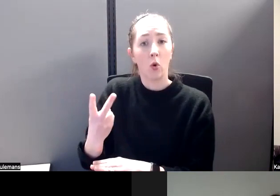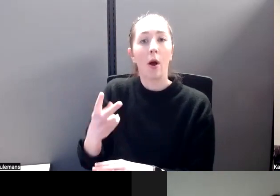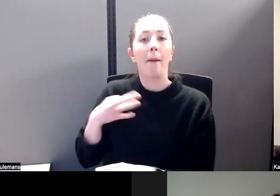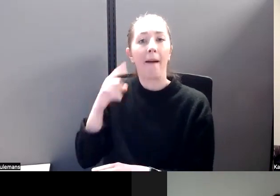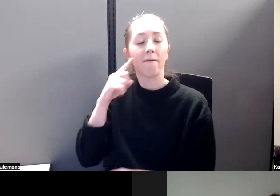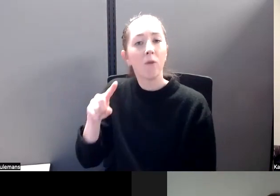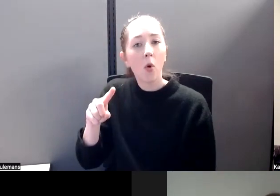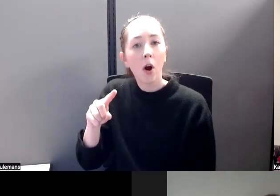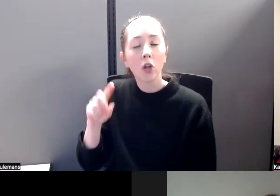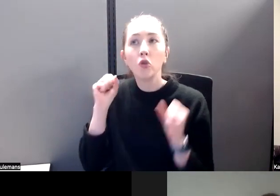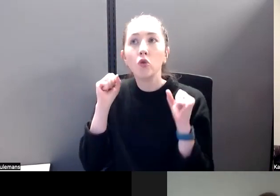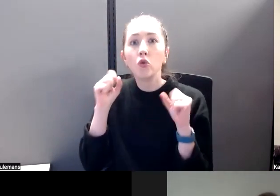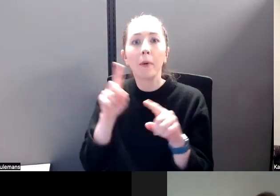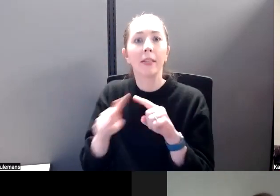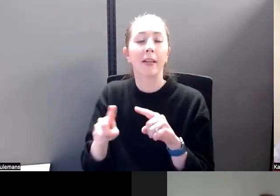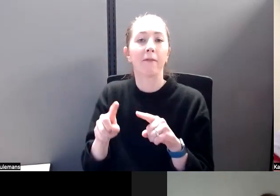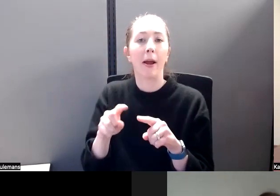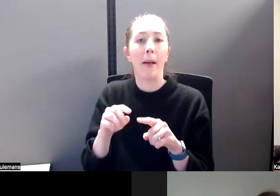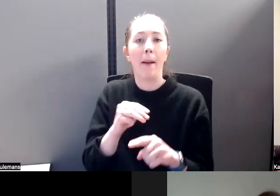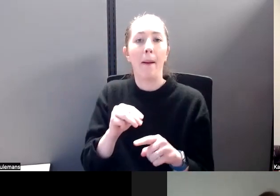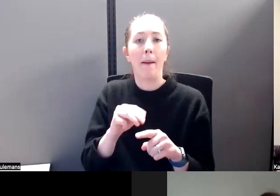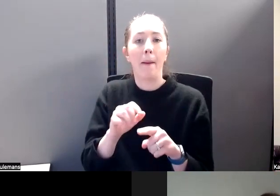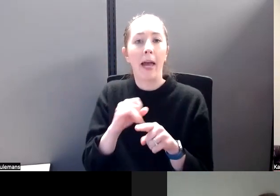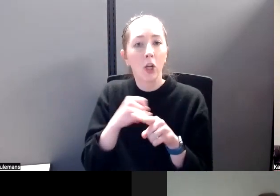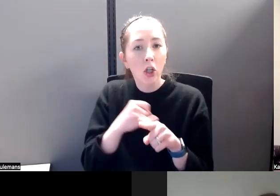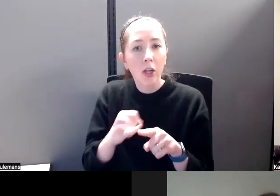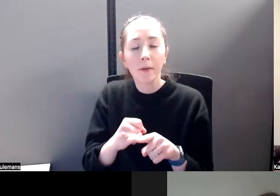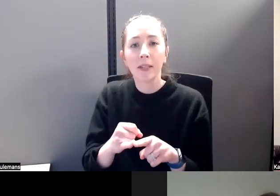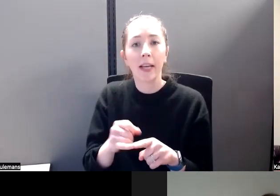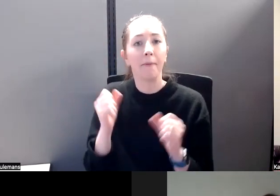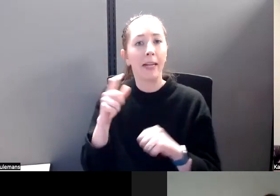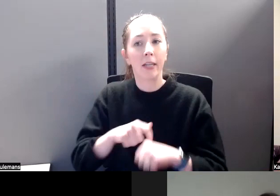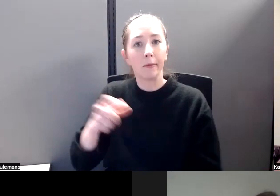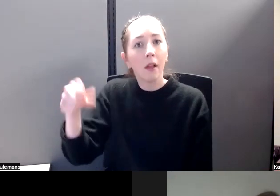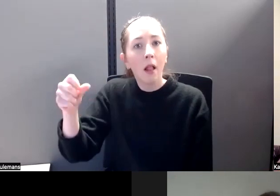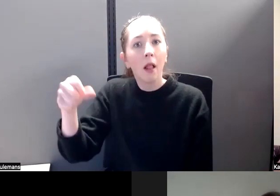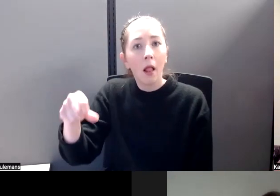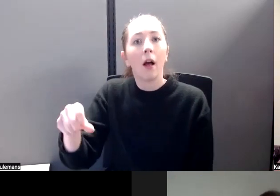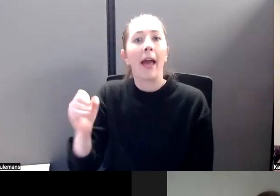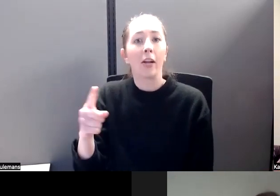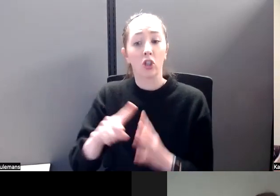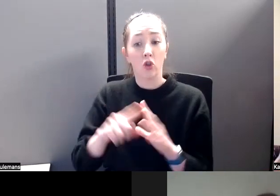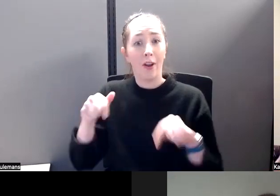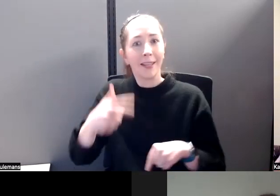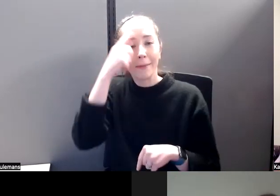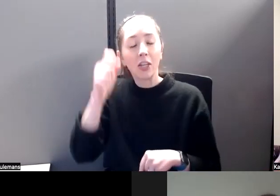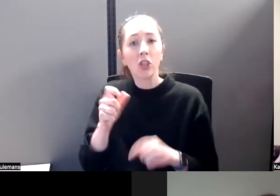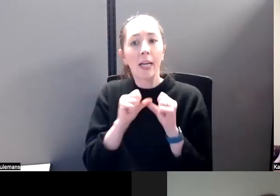for so many mentorships, you know, and been denied. That's why Ashley started this, because she kept getting denied over and over and over